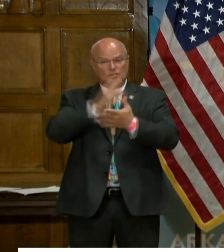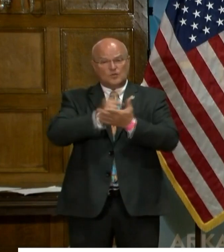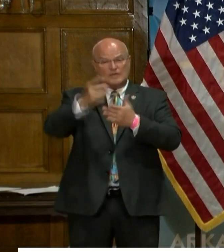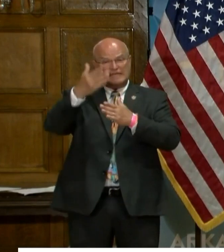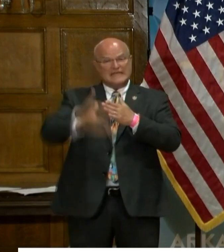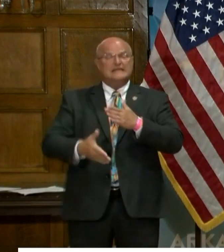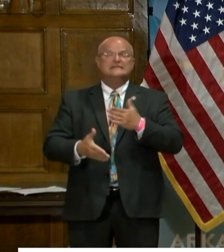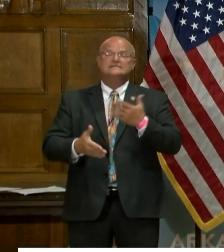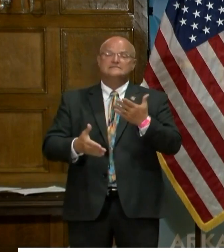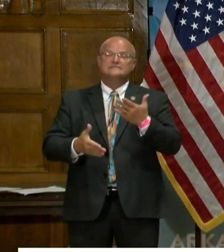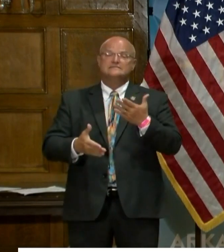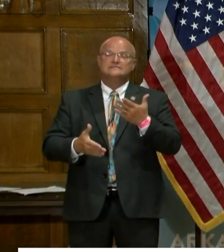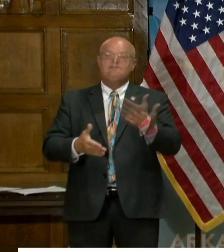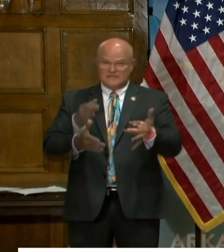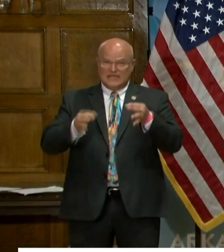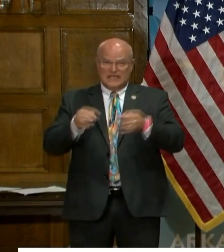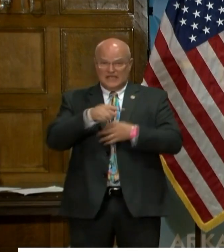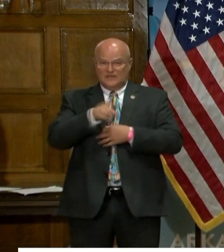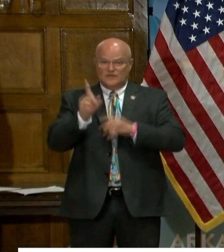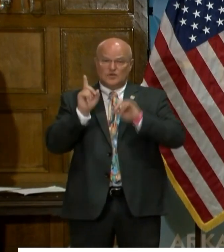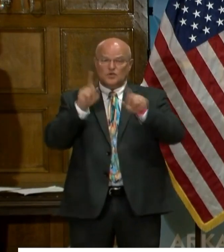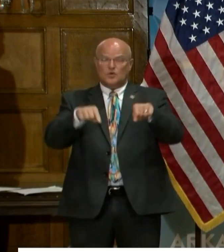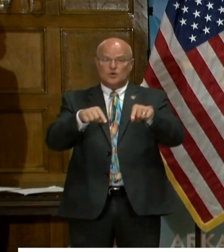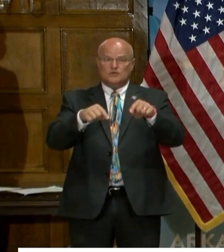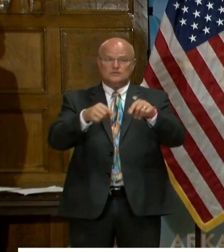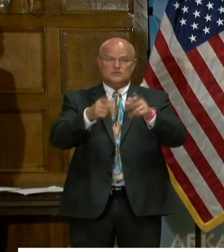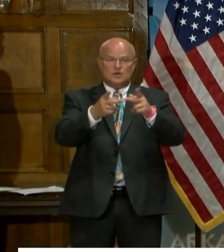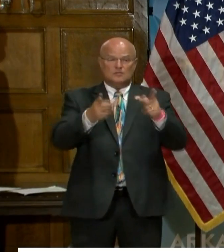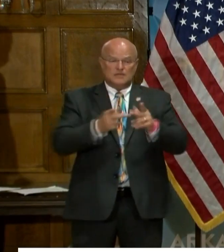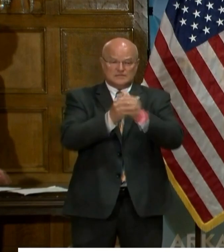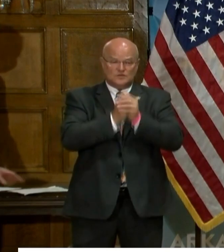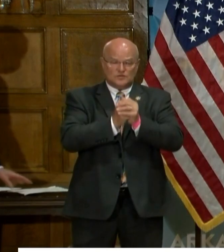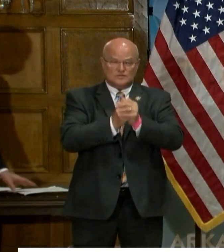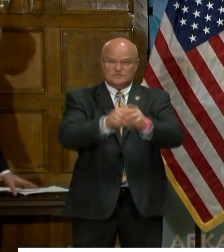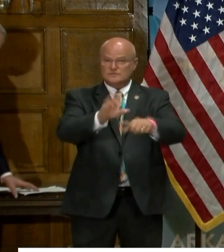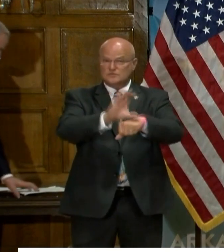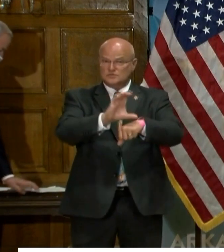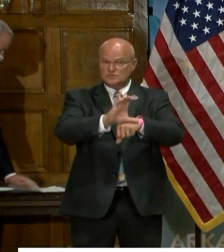weekend, if you're going to a place of worship,